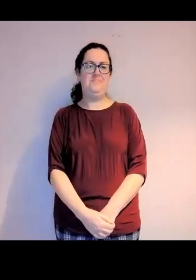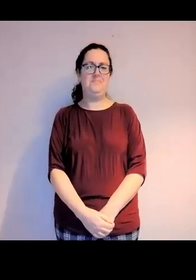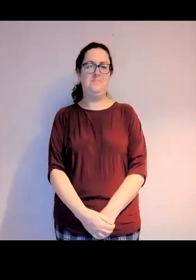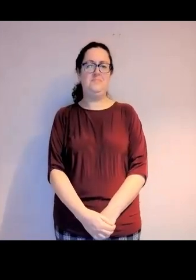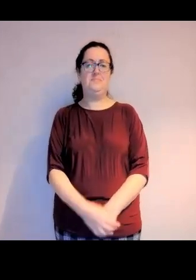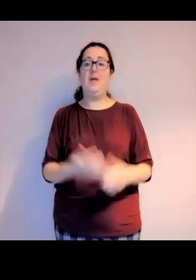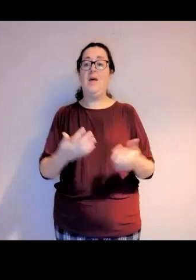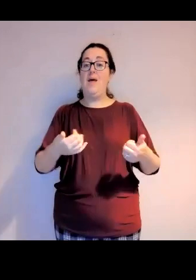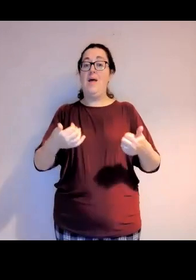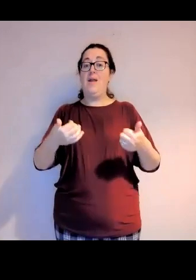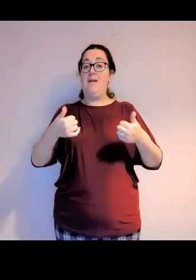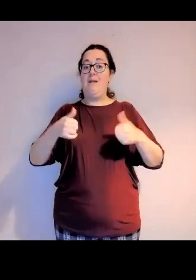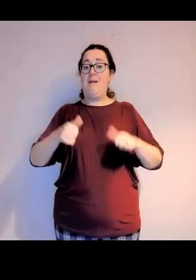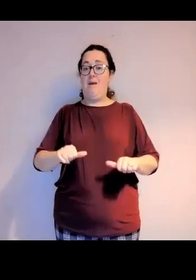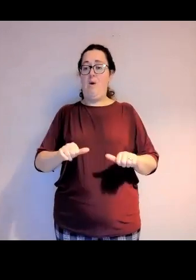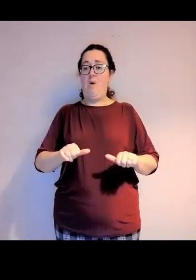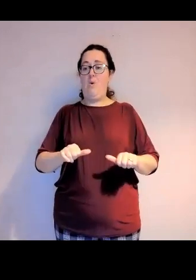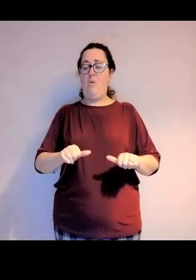we now have